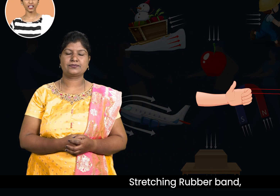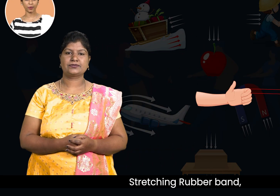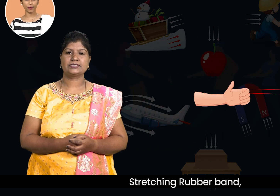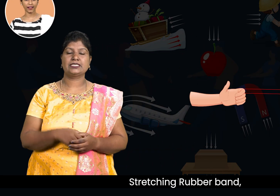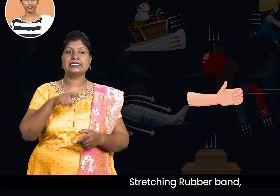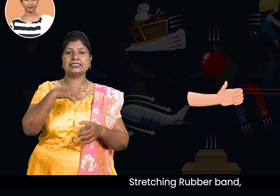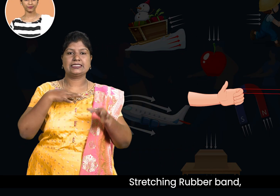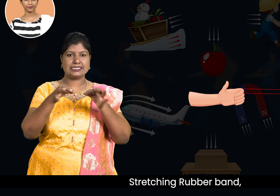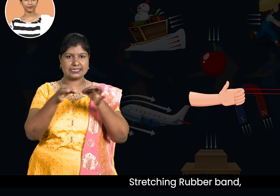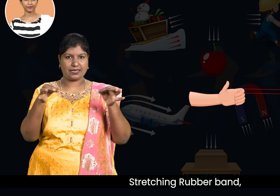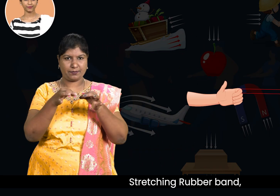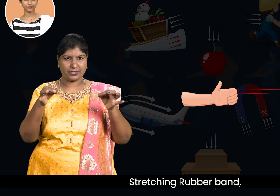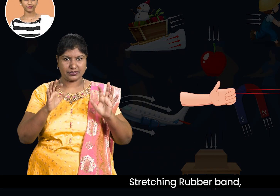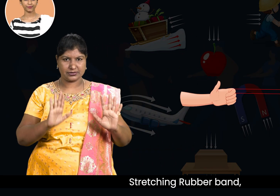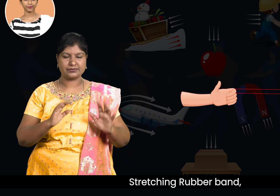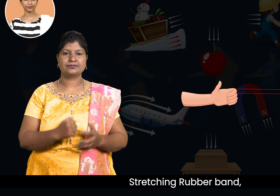stretching rubber band,